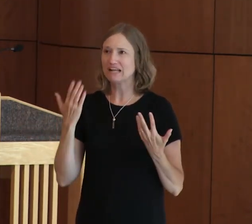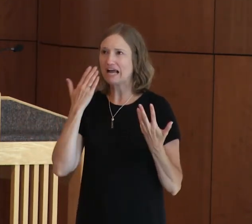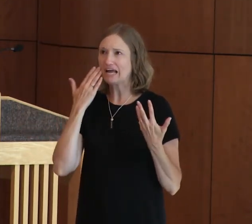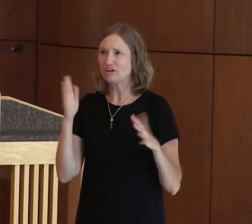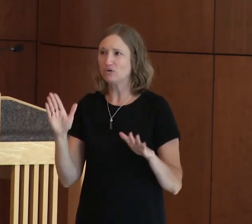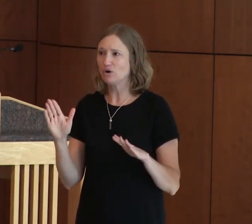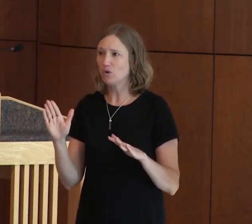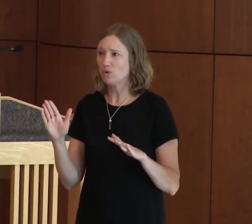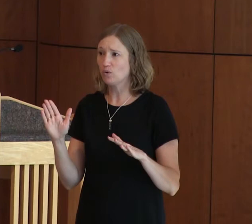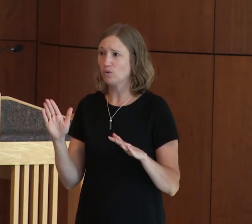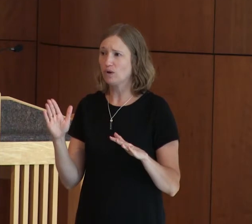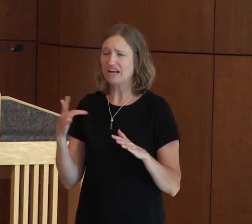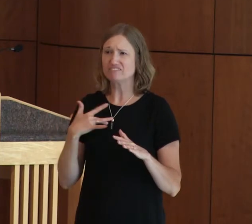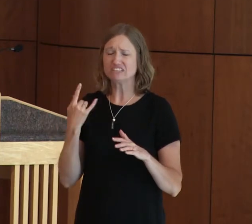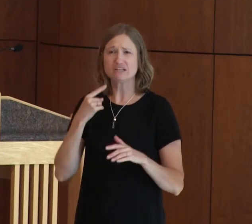in my ear. I don't know what it was.